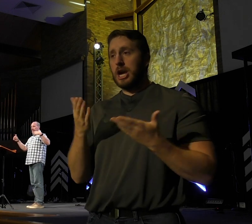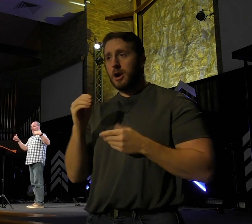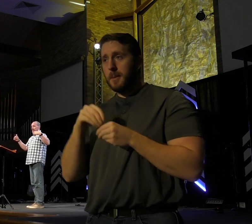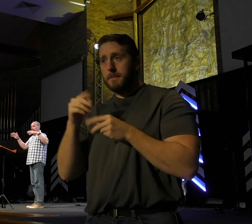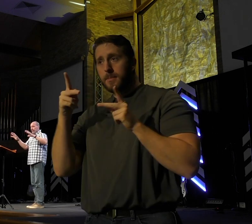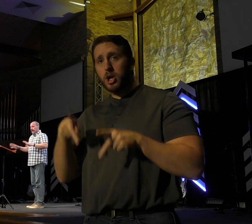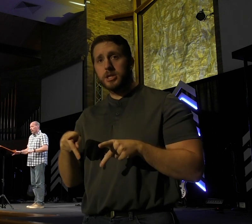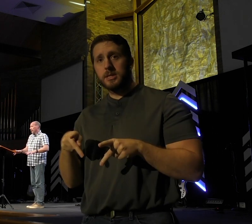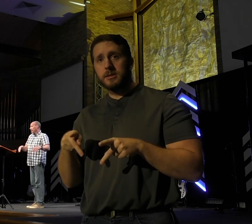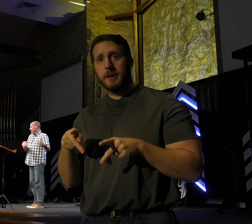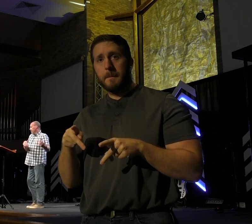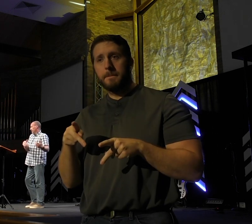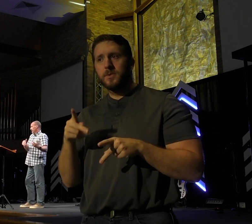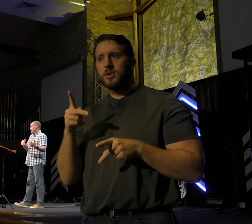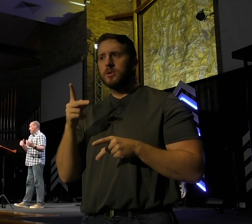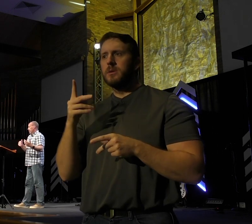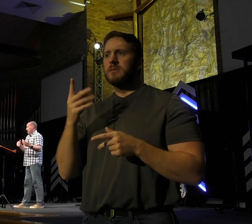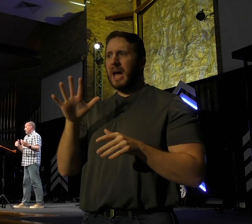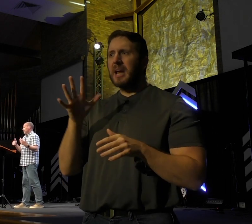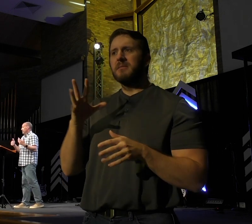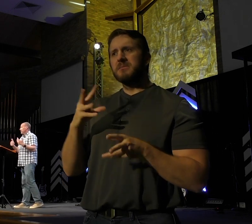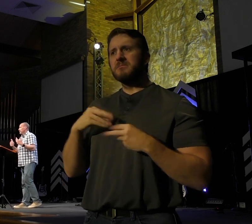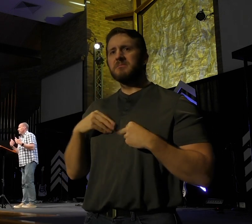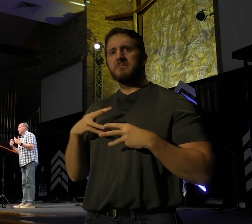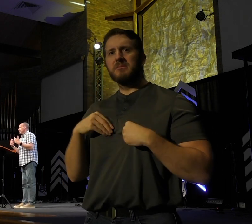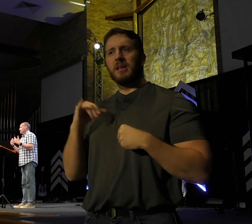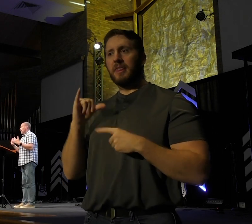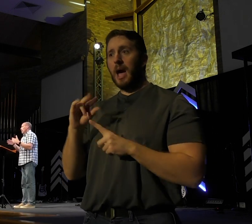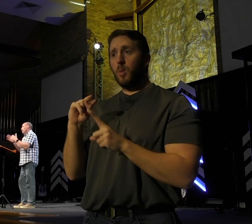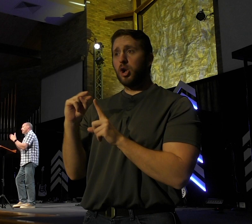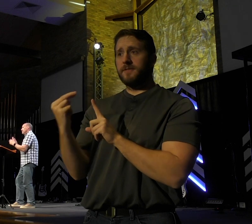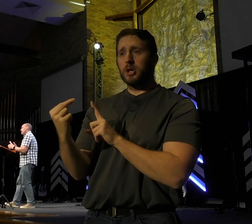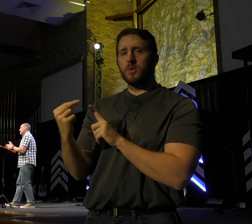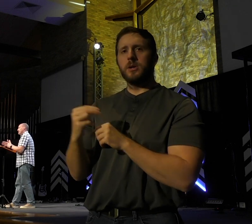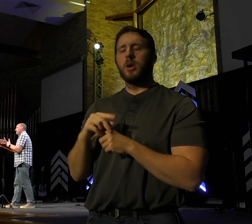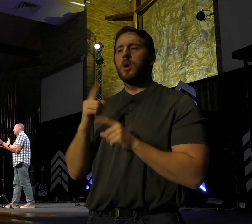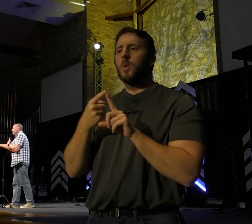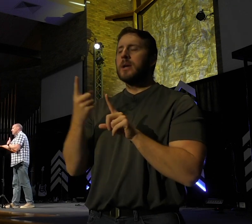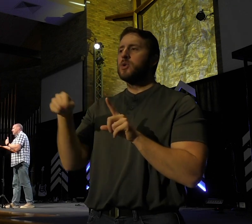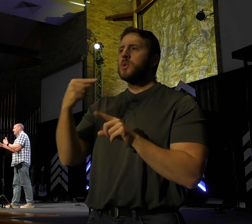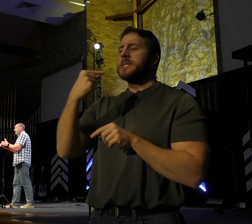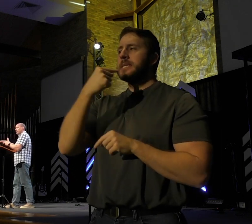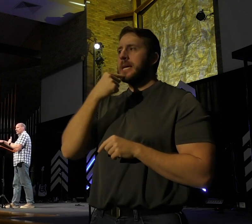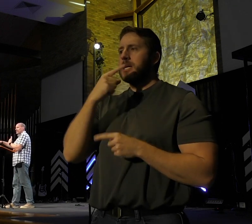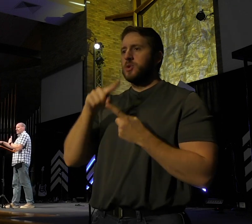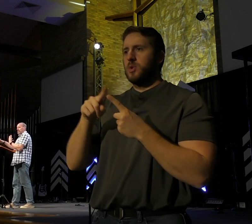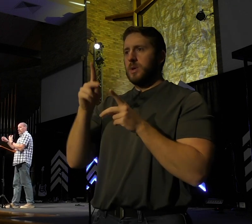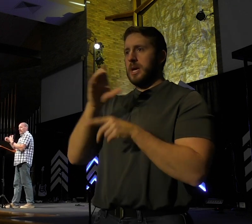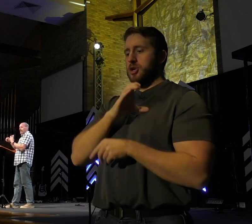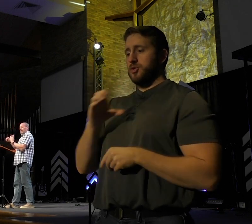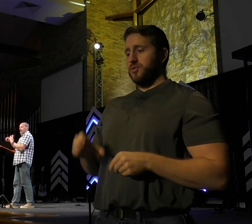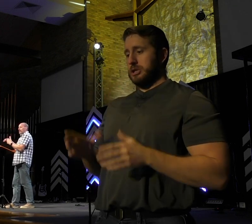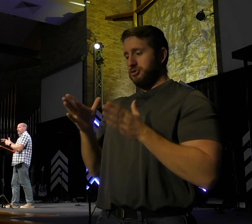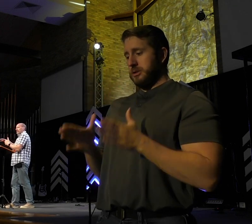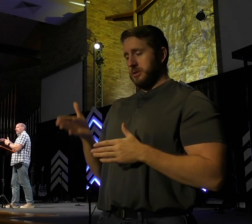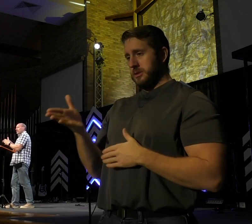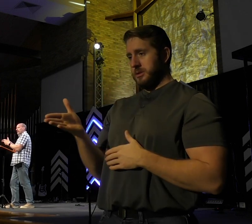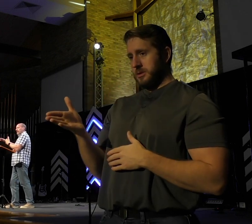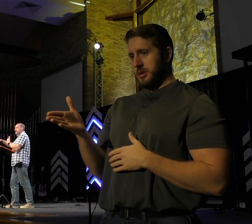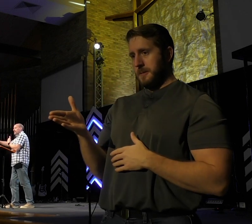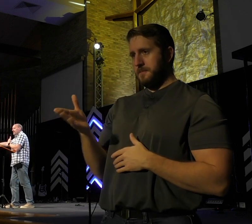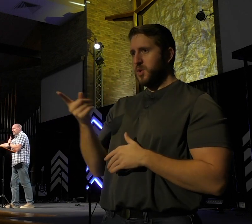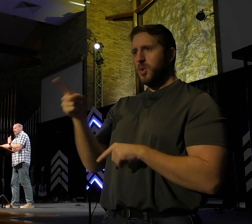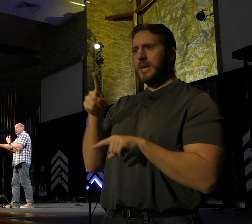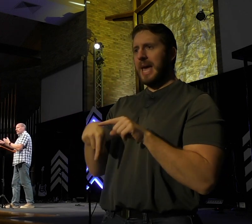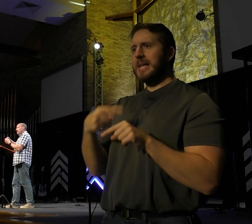person, and you've kind of bought into this view. When you say to a Christian,